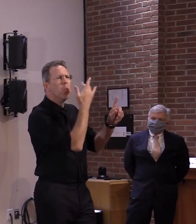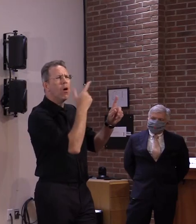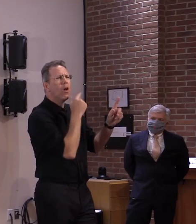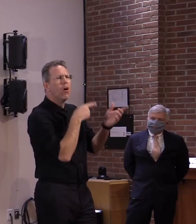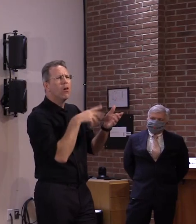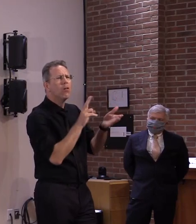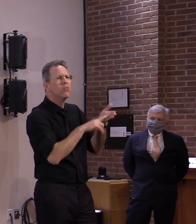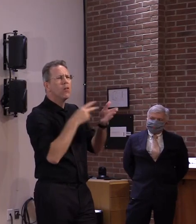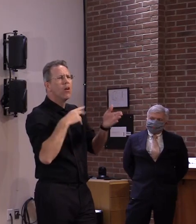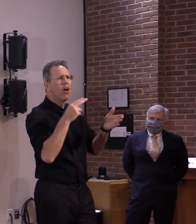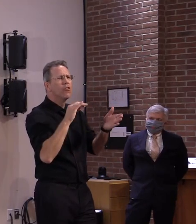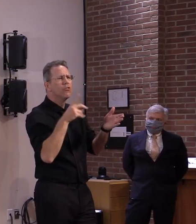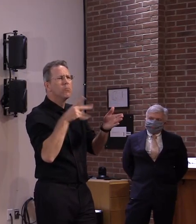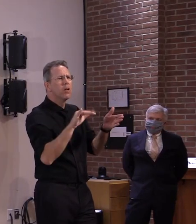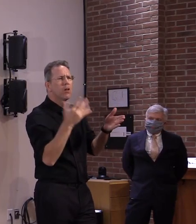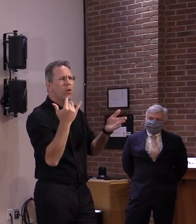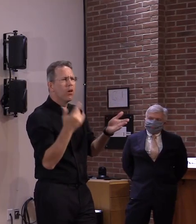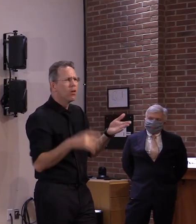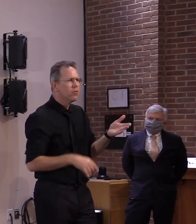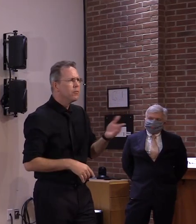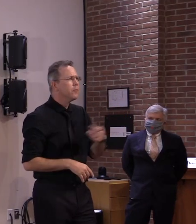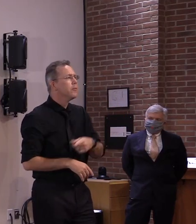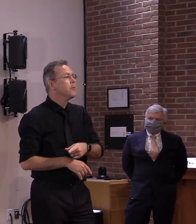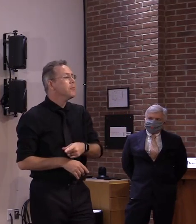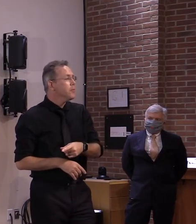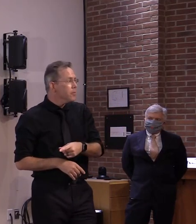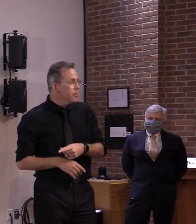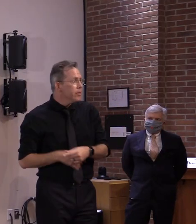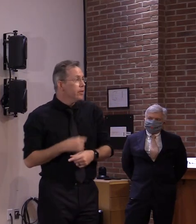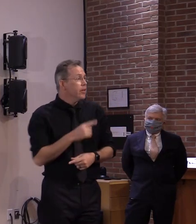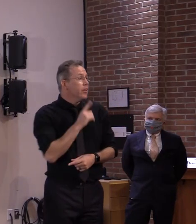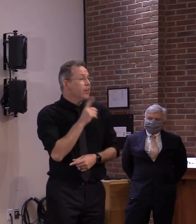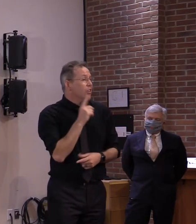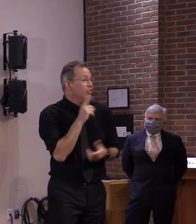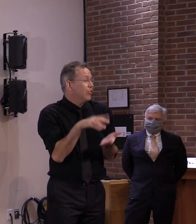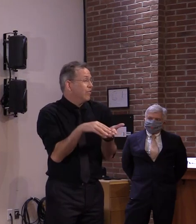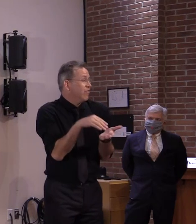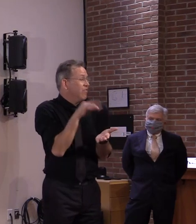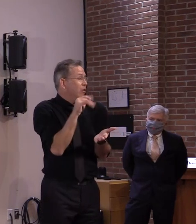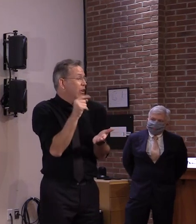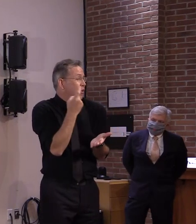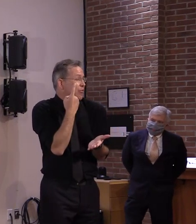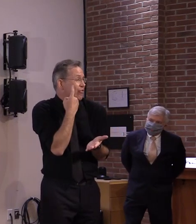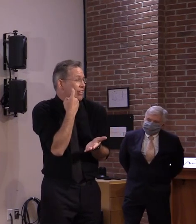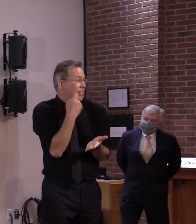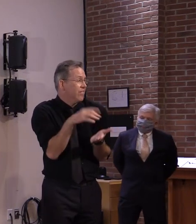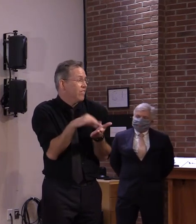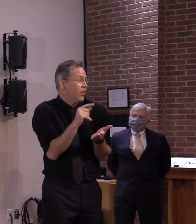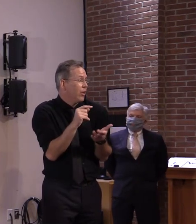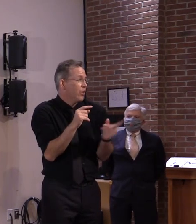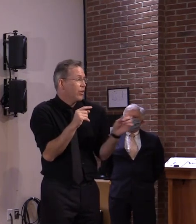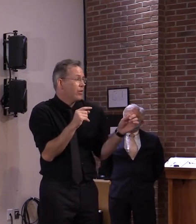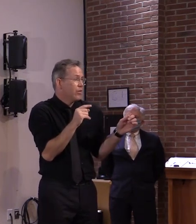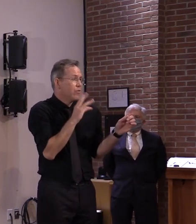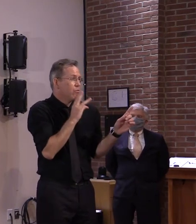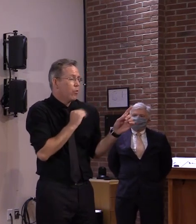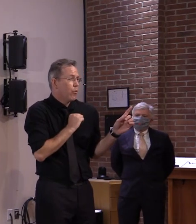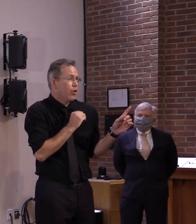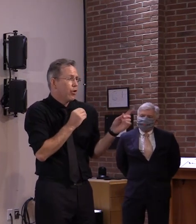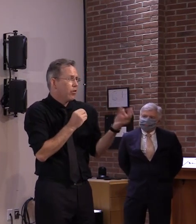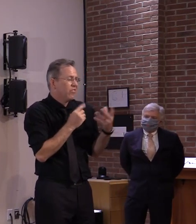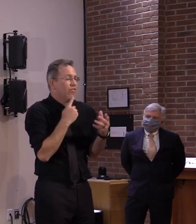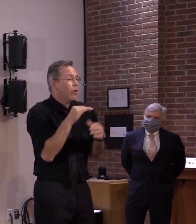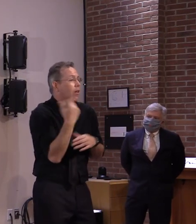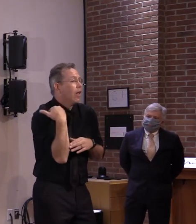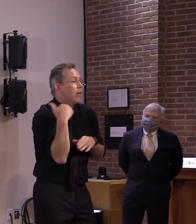my standpoint, I just learned about it from a tweet last night, so I have not had any interaction